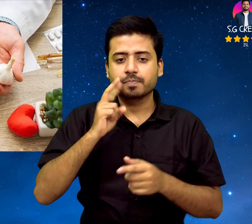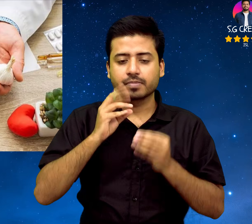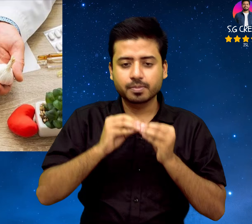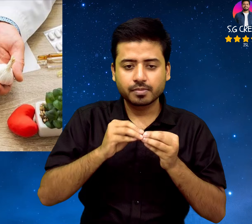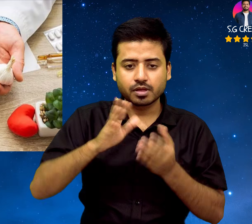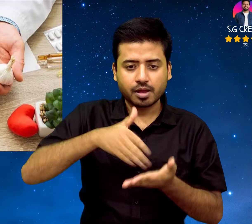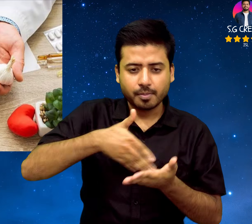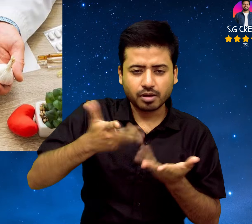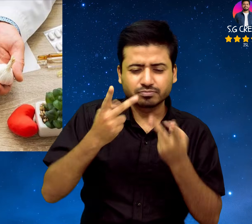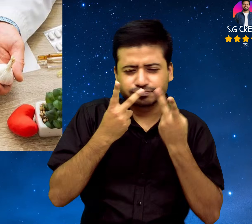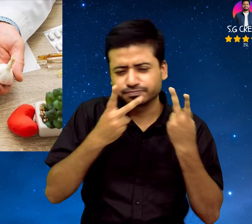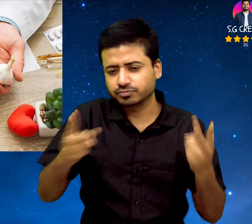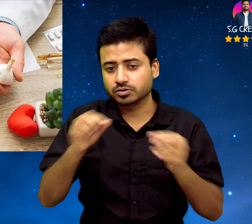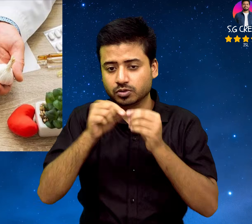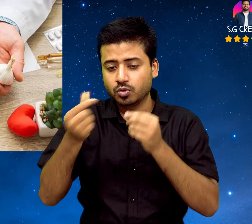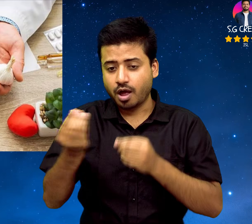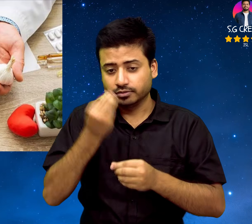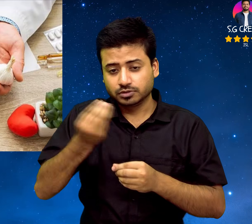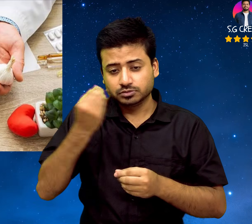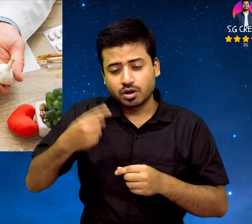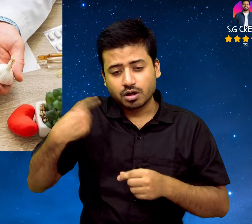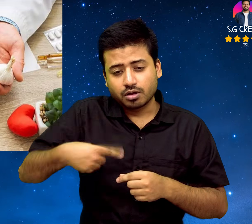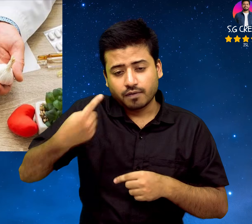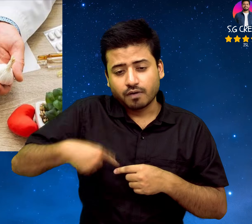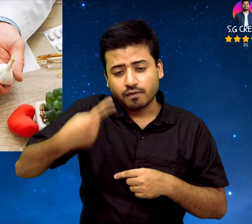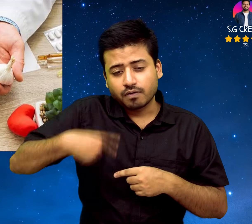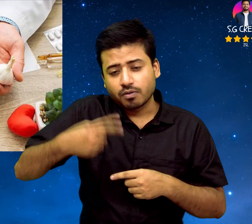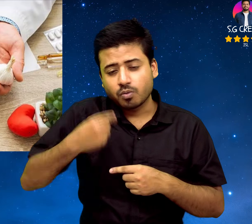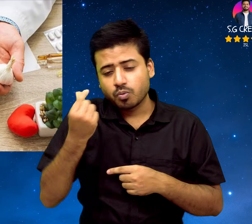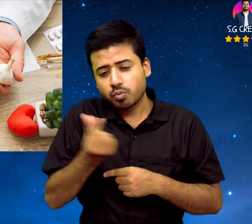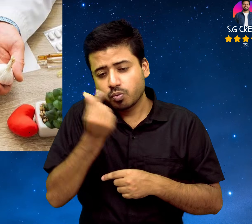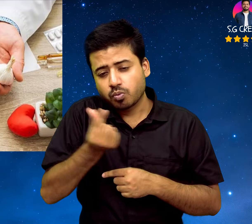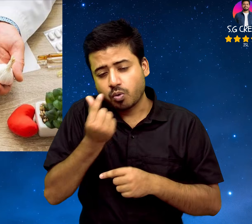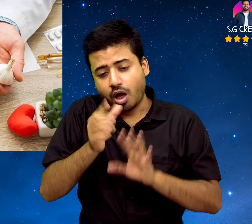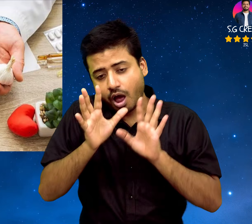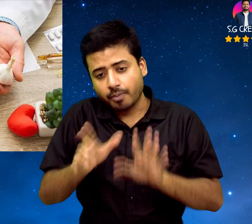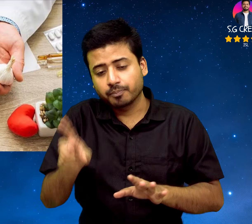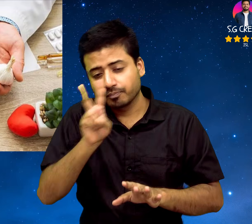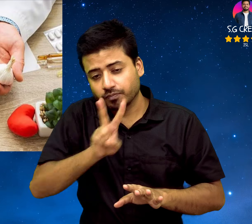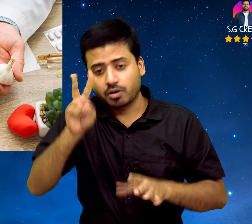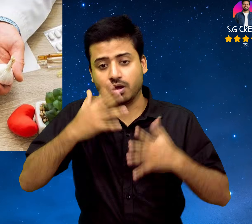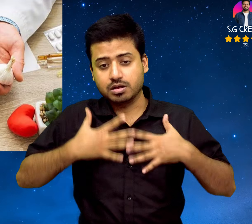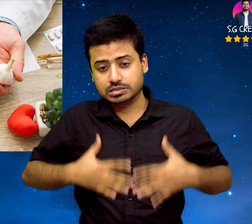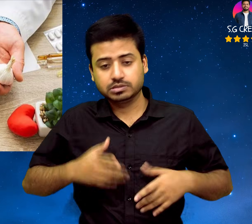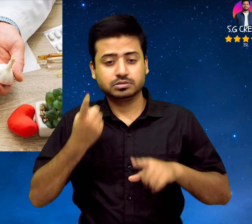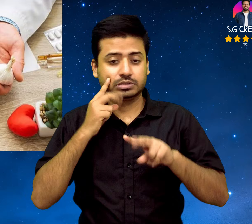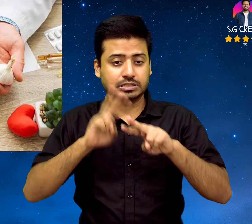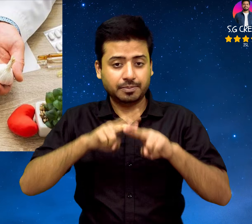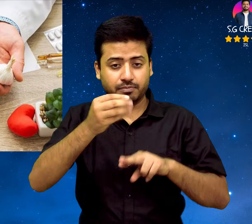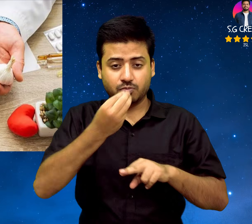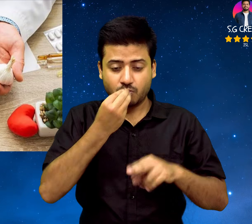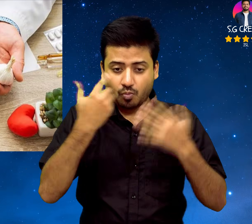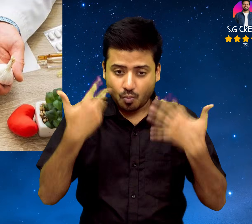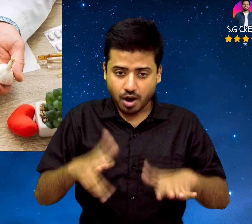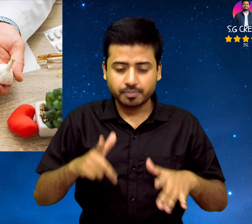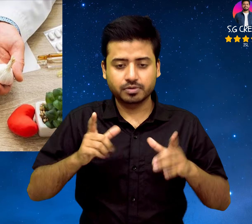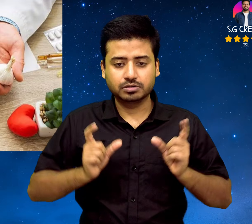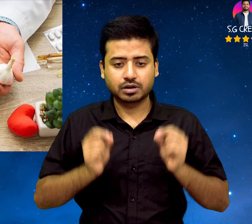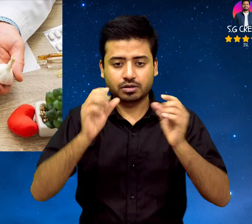UV radiation, high-altitude garlic synthesizes elevated levels of polyphenolic flavonoids, such as quercetin and